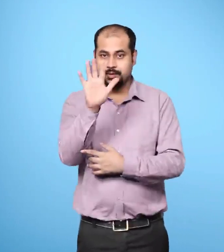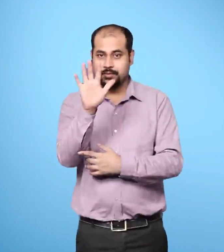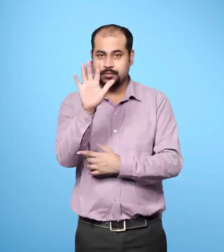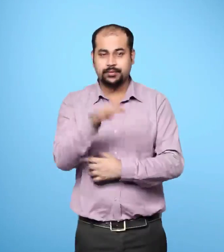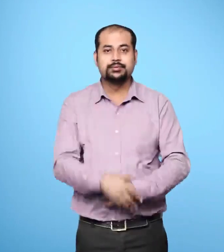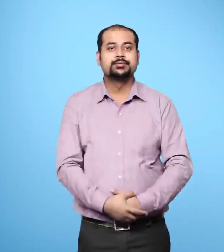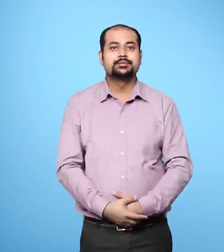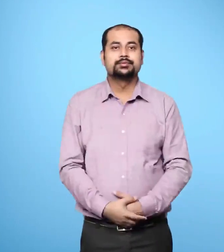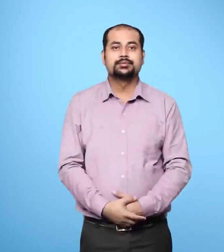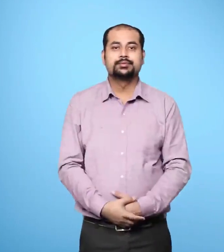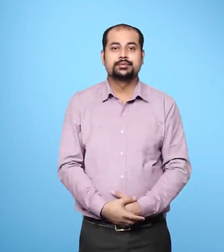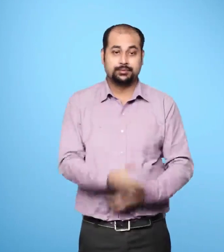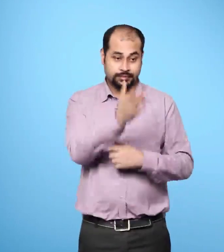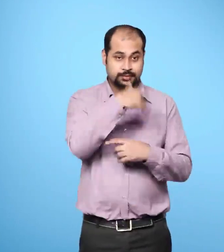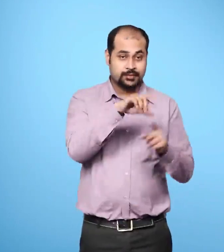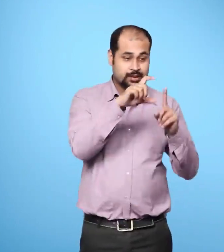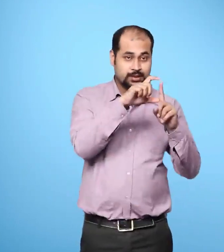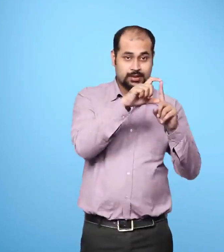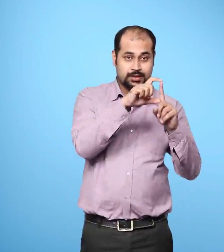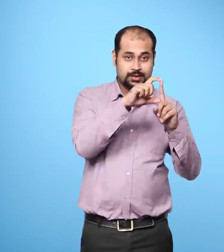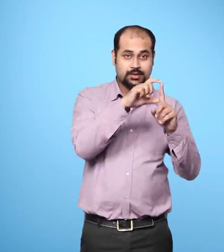55. Part D.